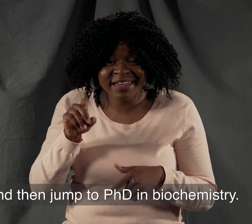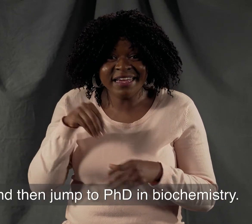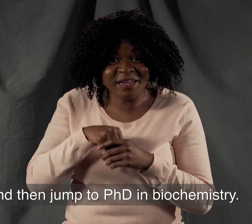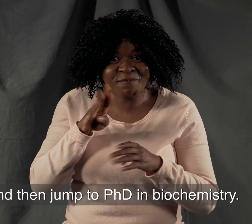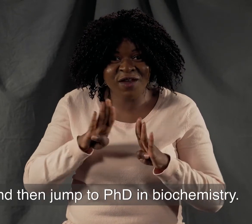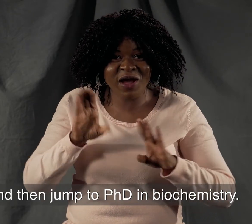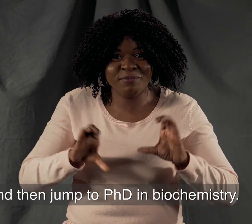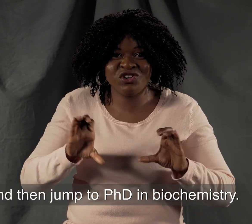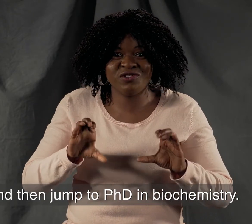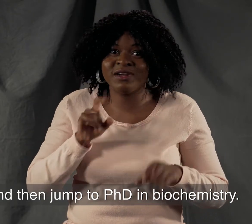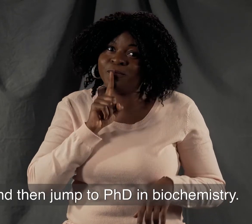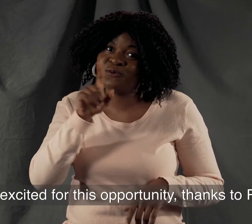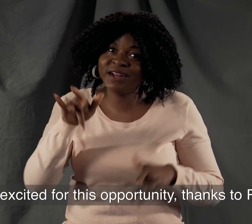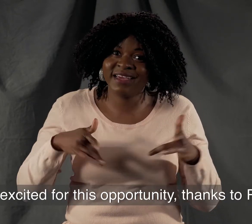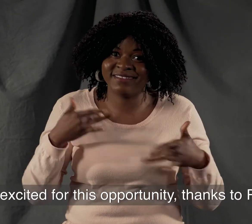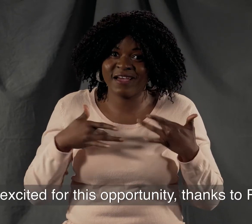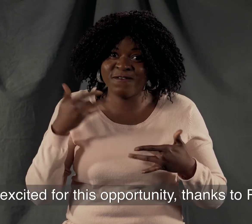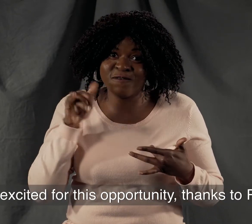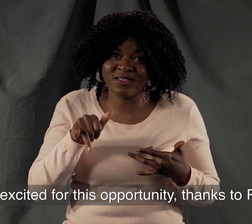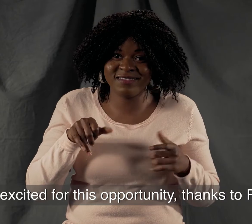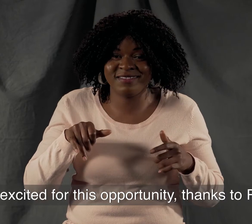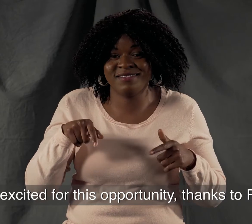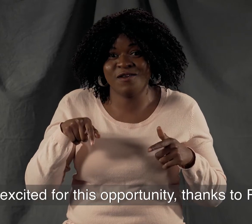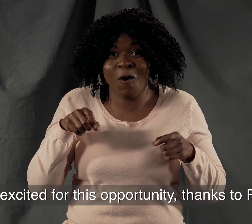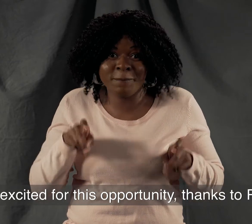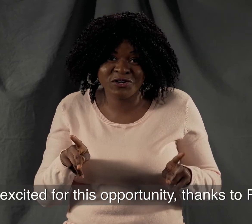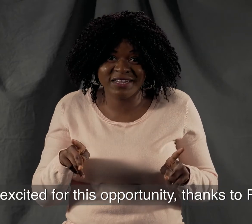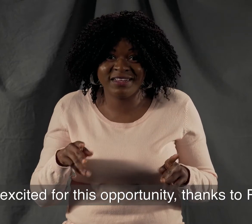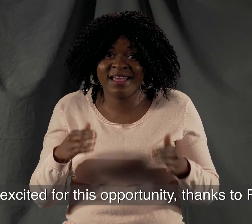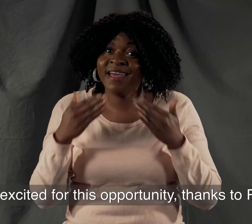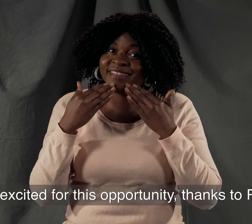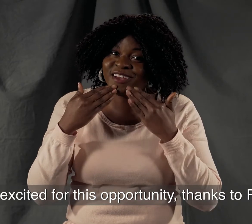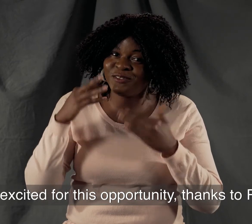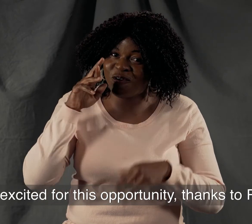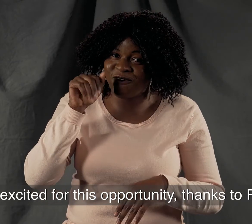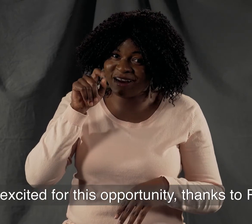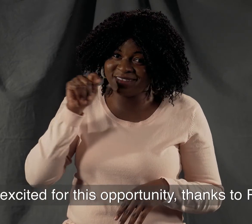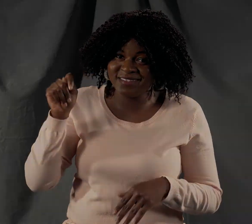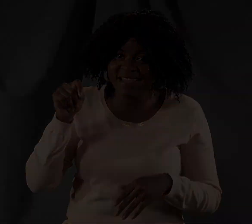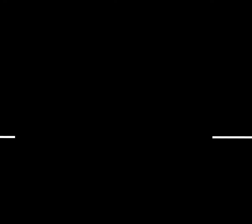in biochemistry. Really excited for this opportunity. Thanks to RIT.